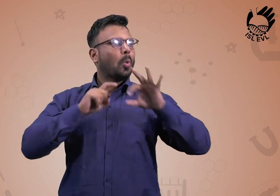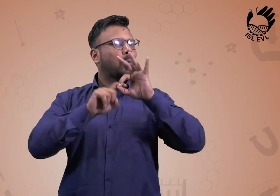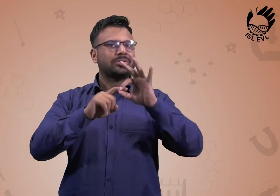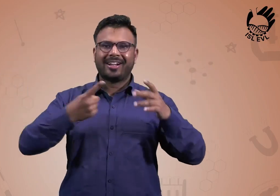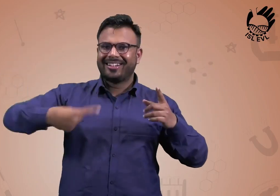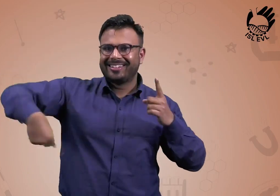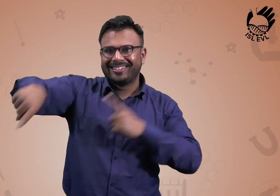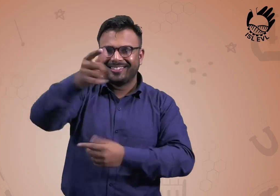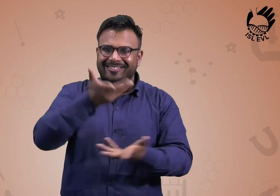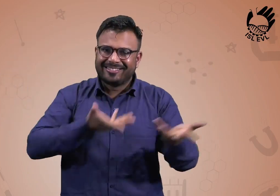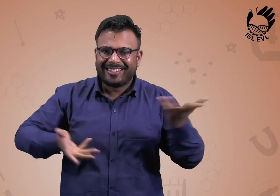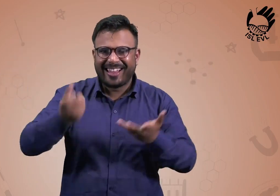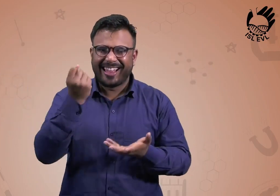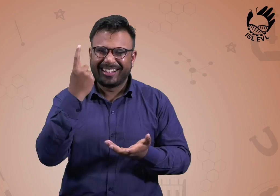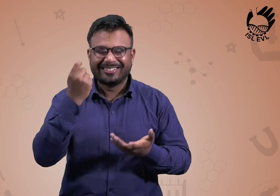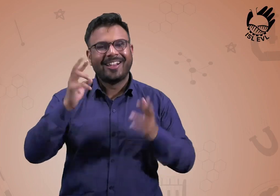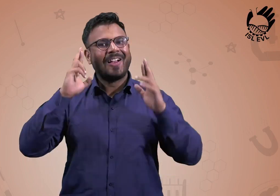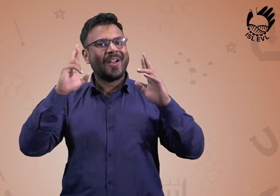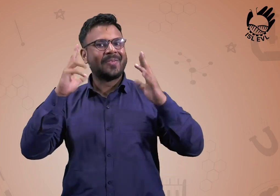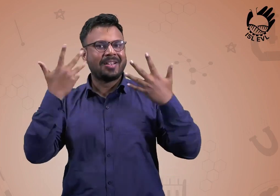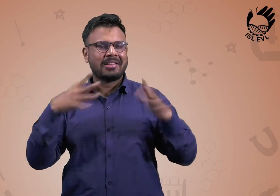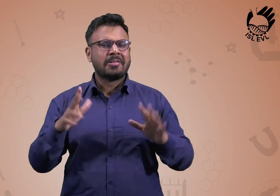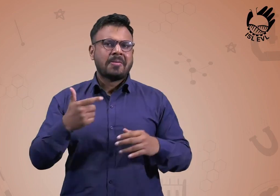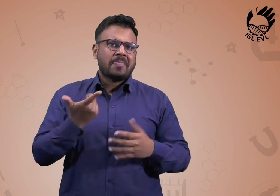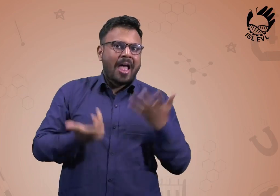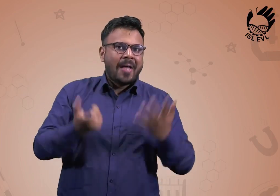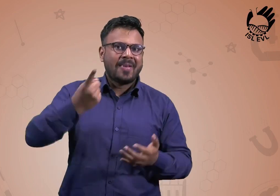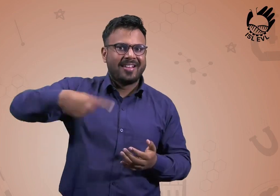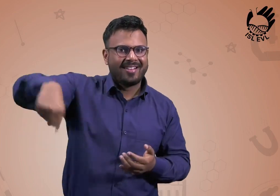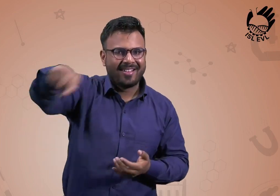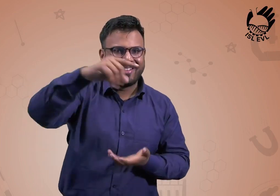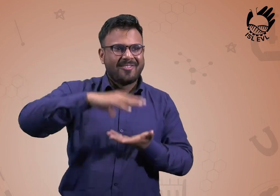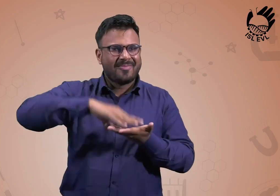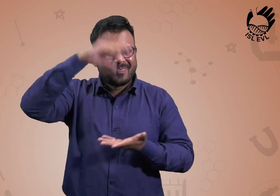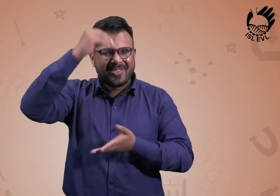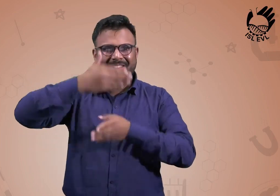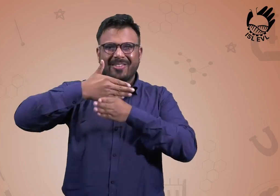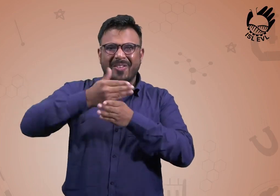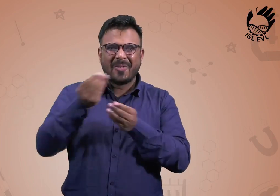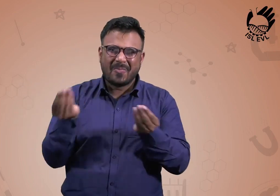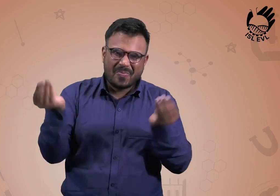Perfect. That's it. Our lesson is done. Hope all of you learnt and